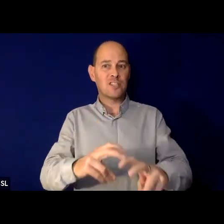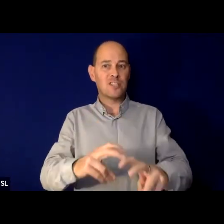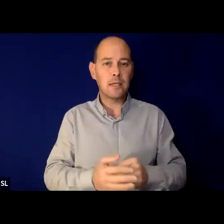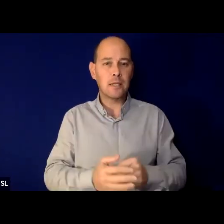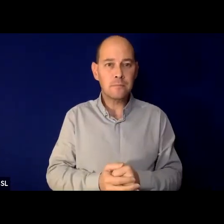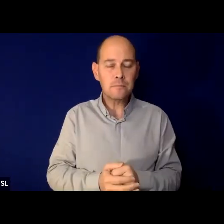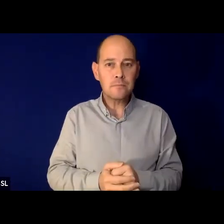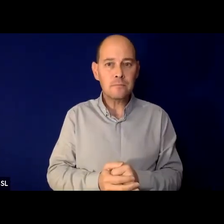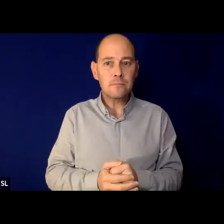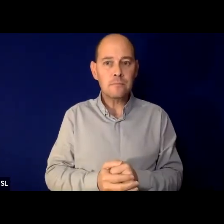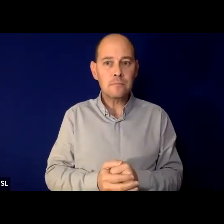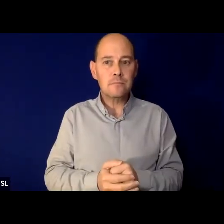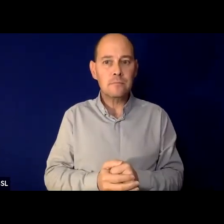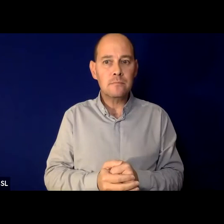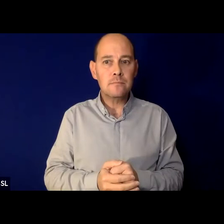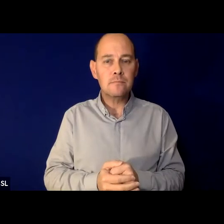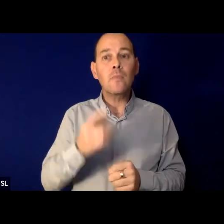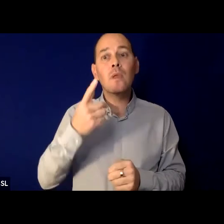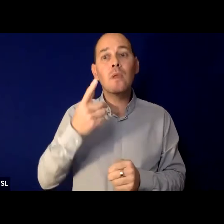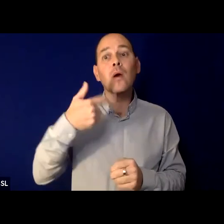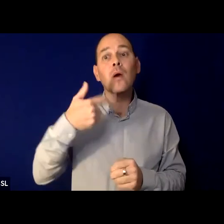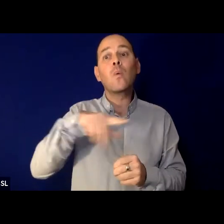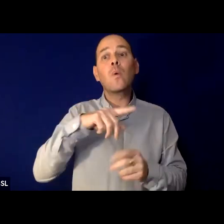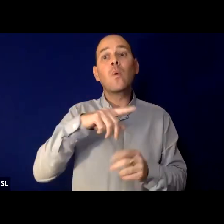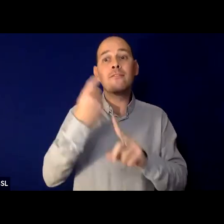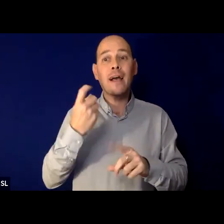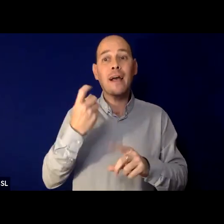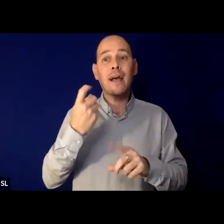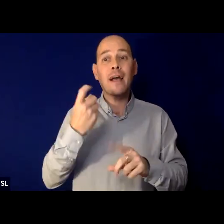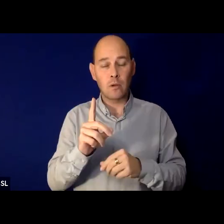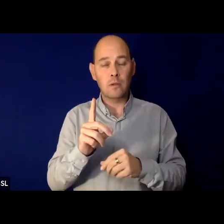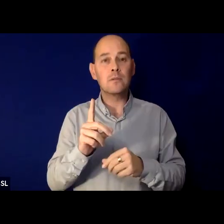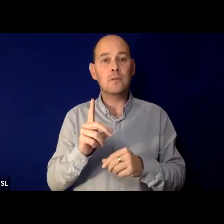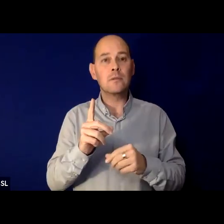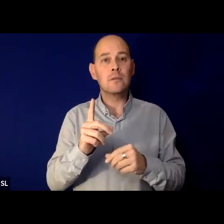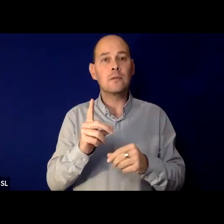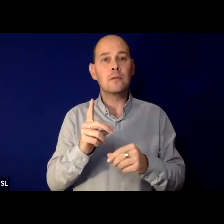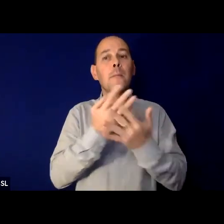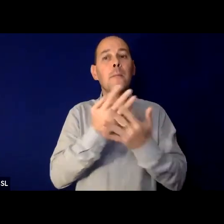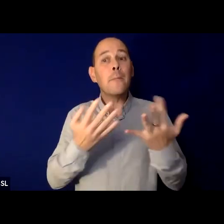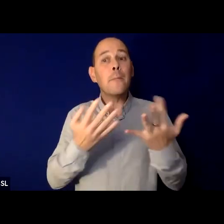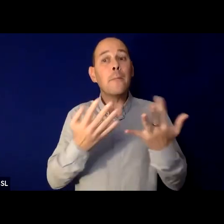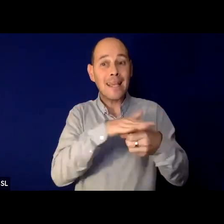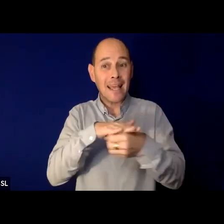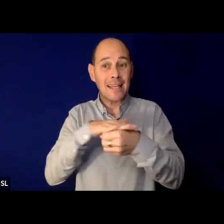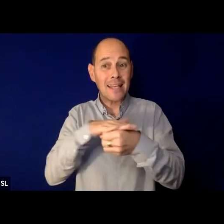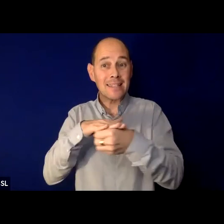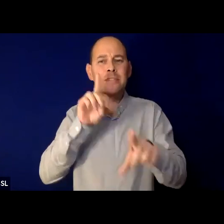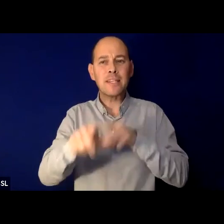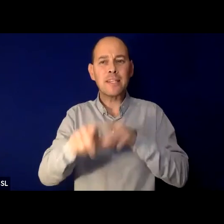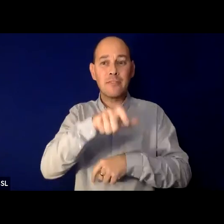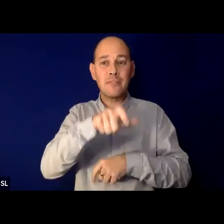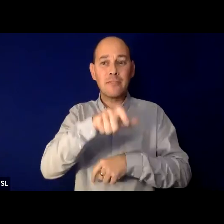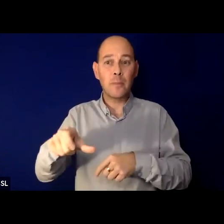what we could see is actually that in many cases, and particularly for low-income people,